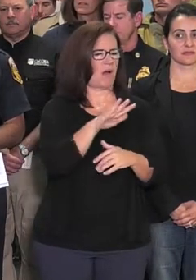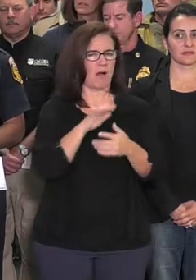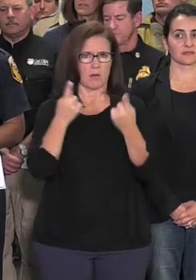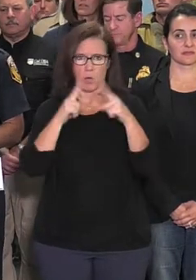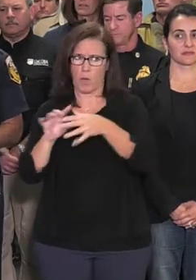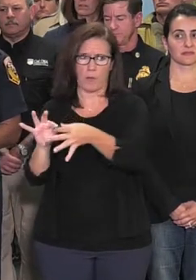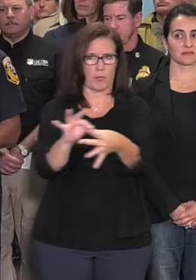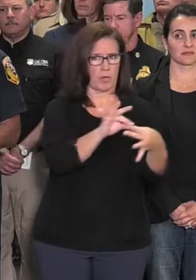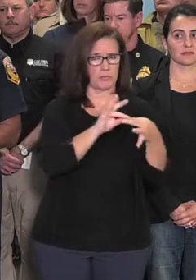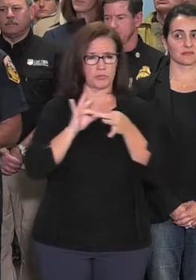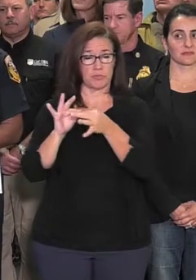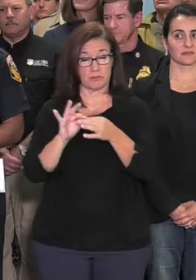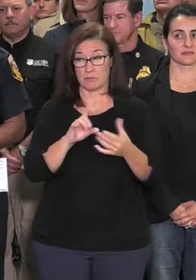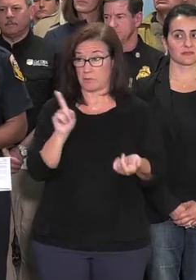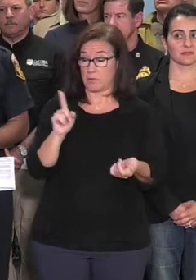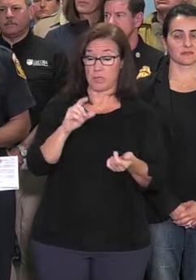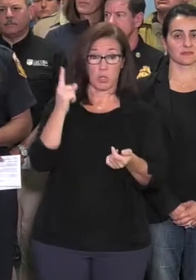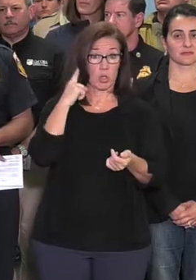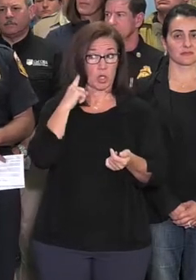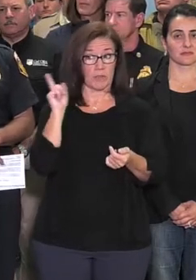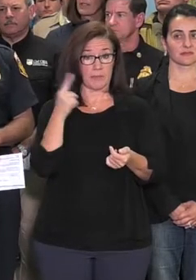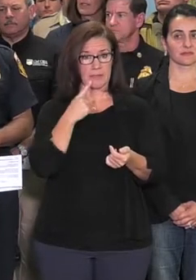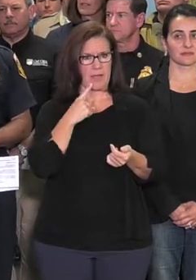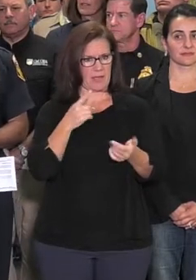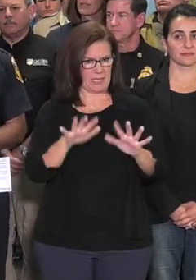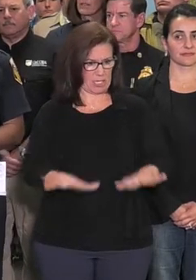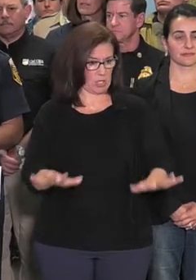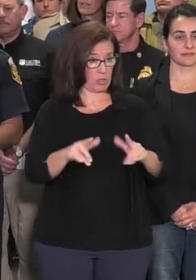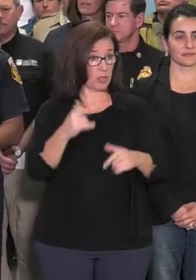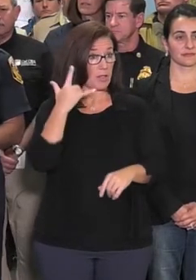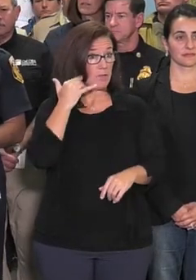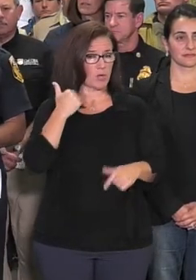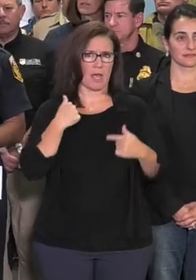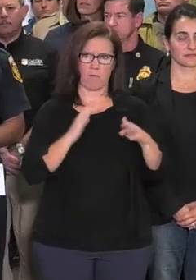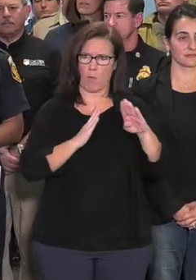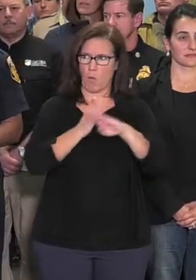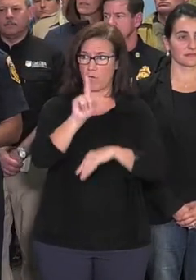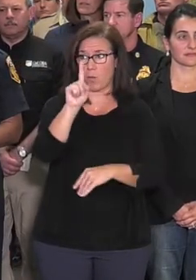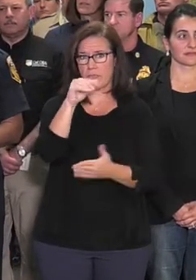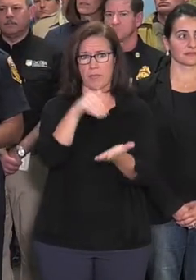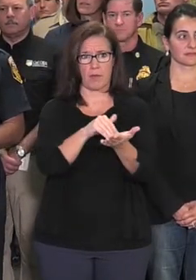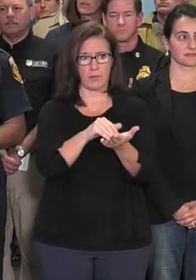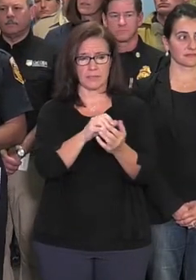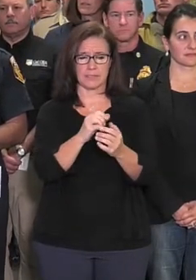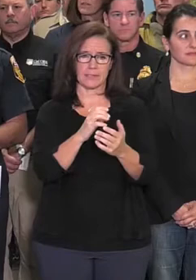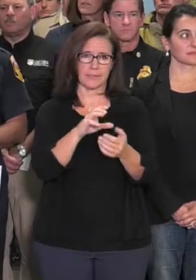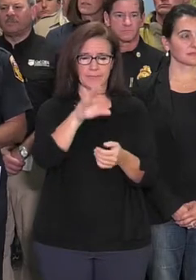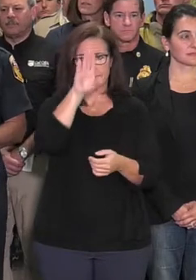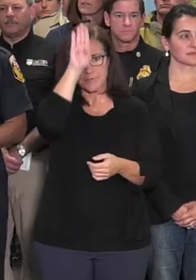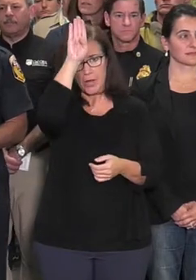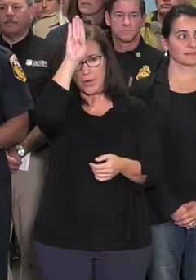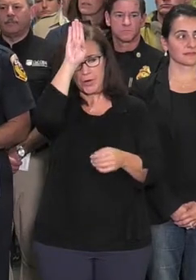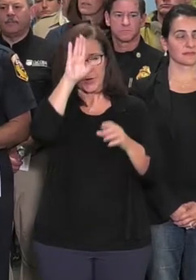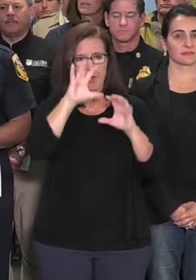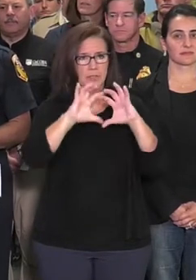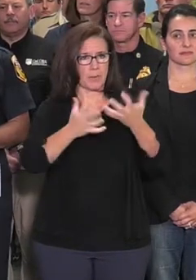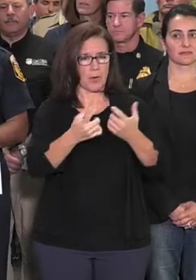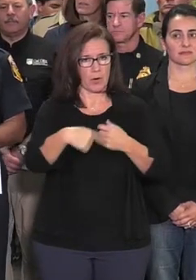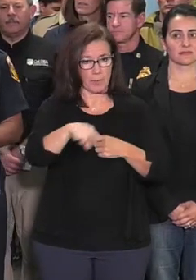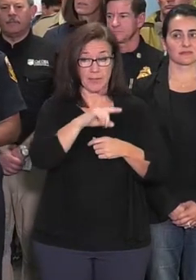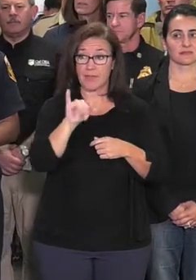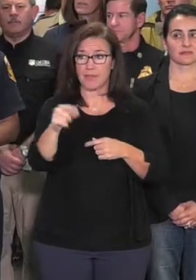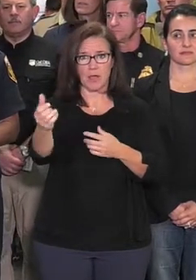Ghilarducci, there's almost 1,000 fire departments in California, and all of them are engaged somehow, either here on these fires or covering fire